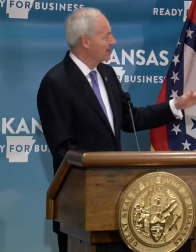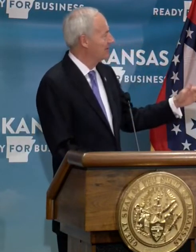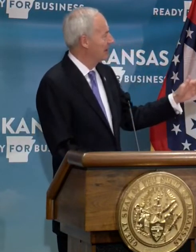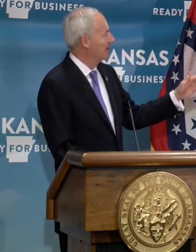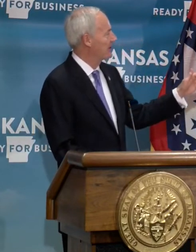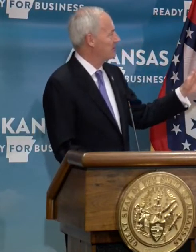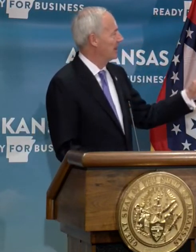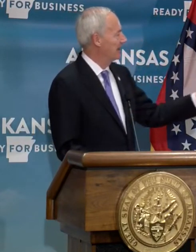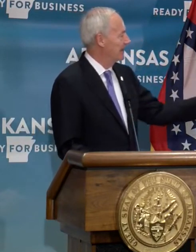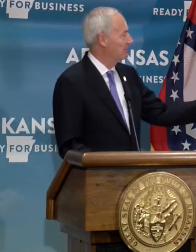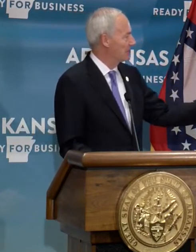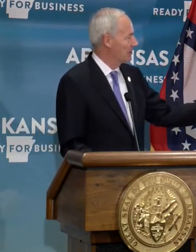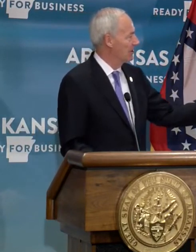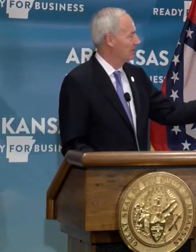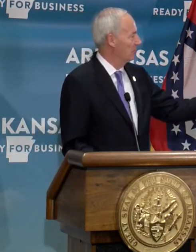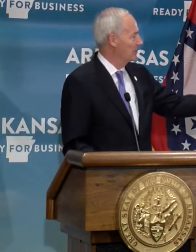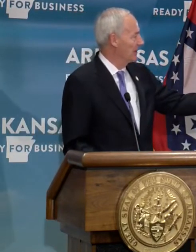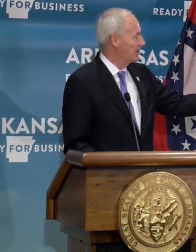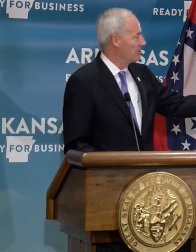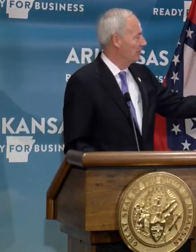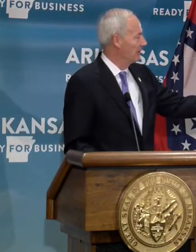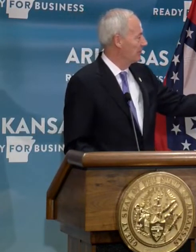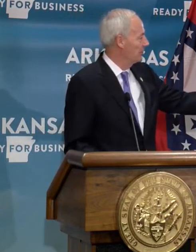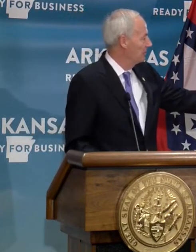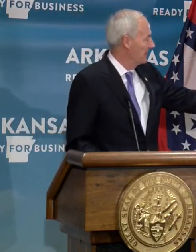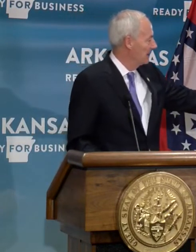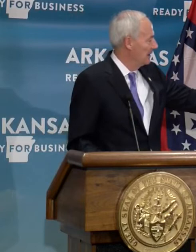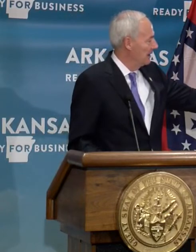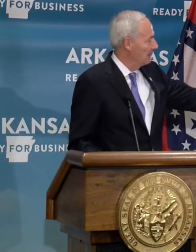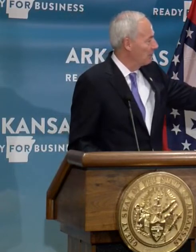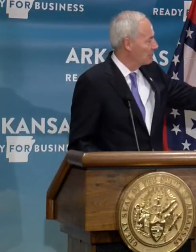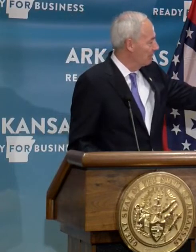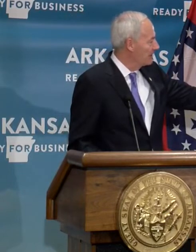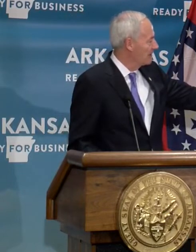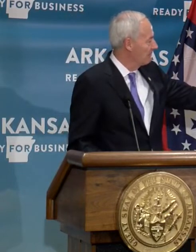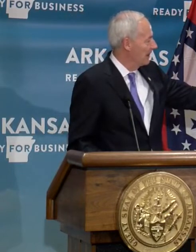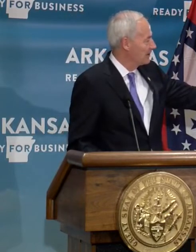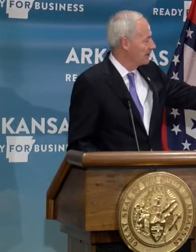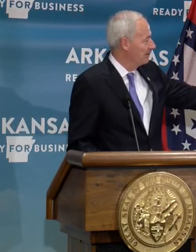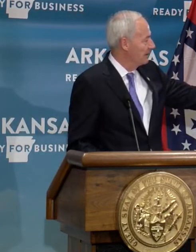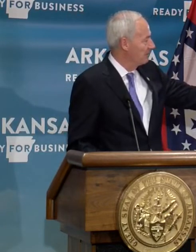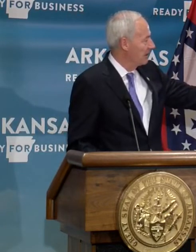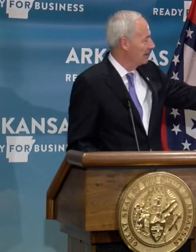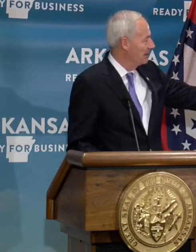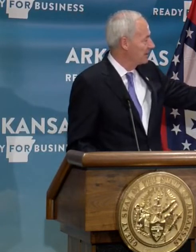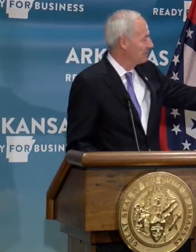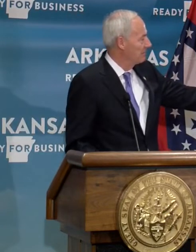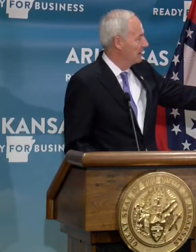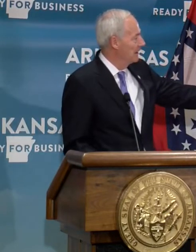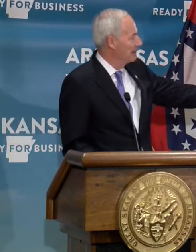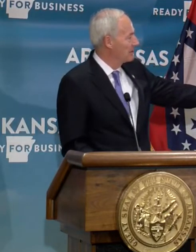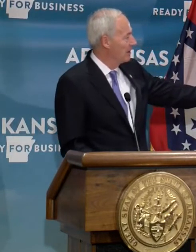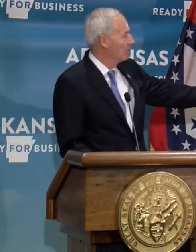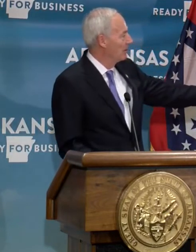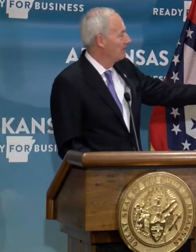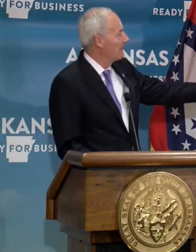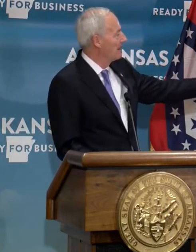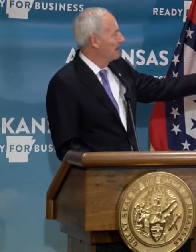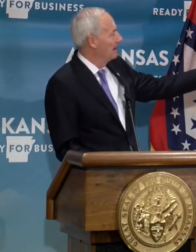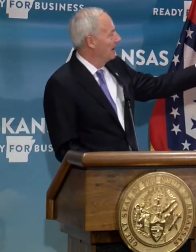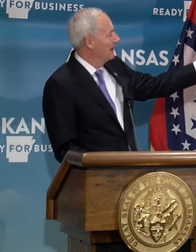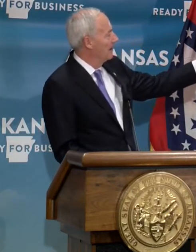percent positive cases by data result, which I just went through, but our most recent positivity rate is